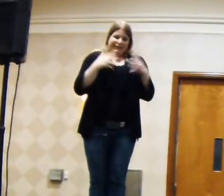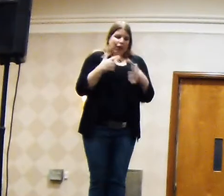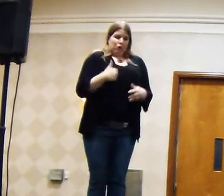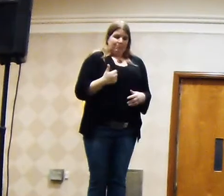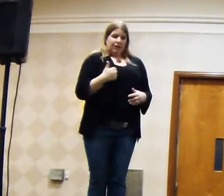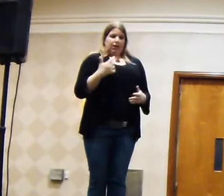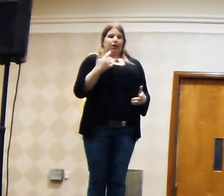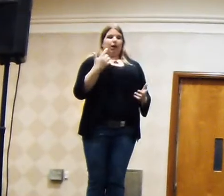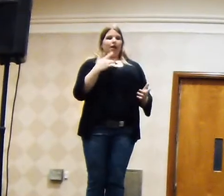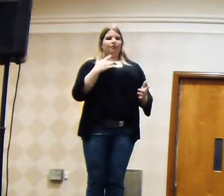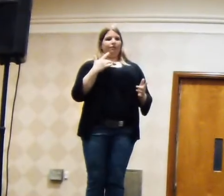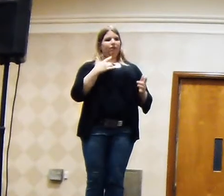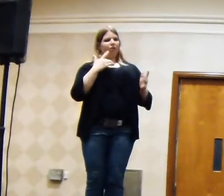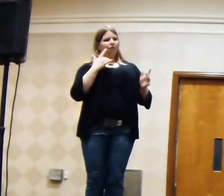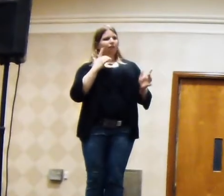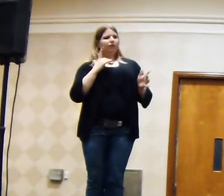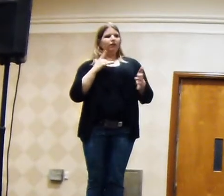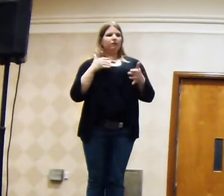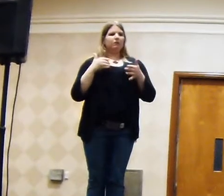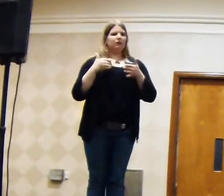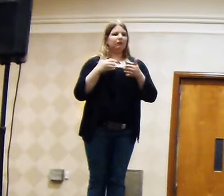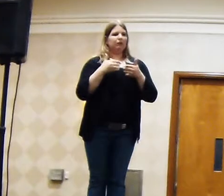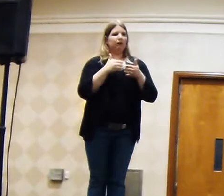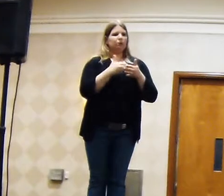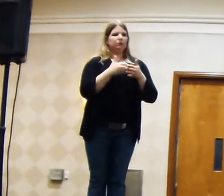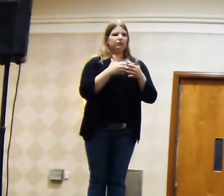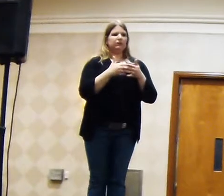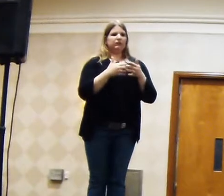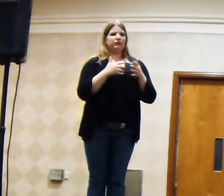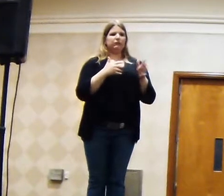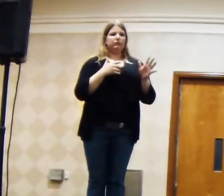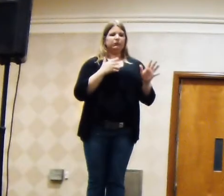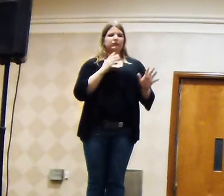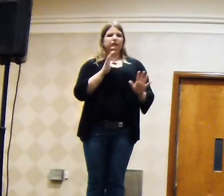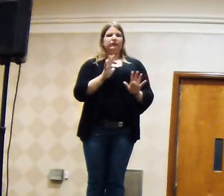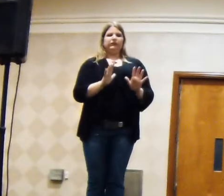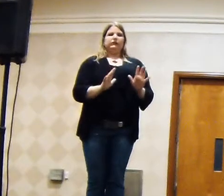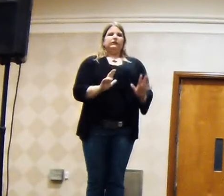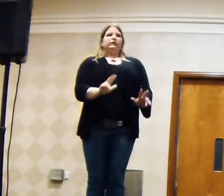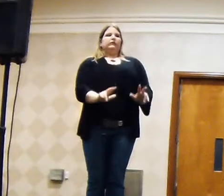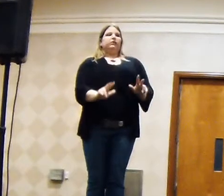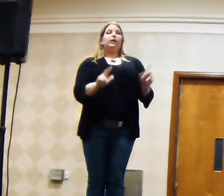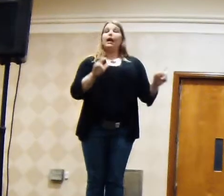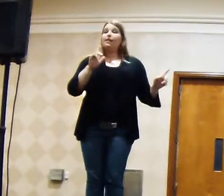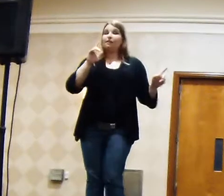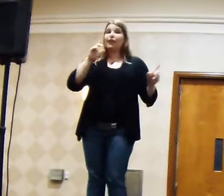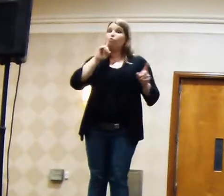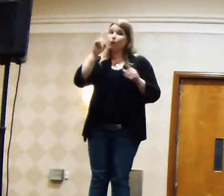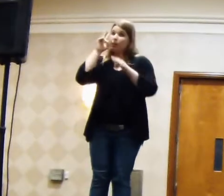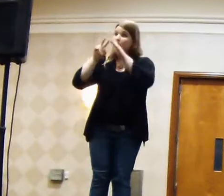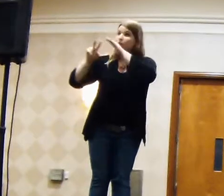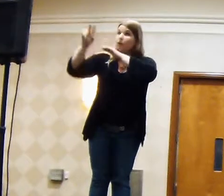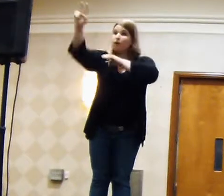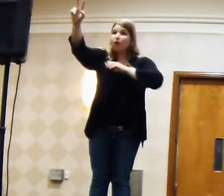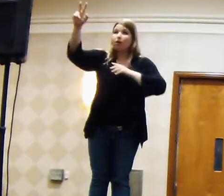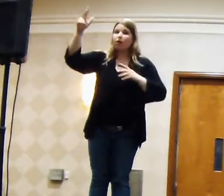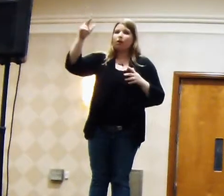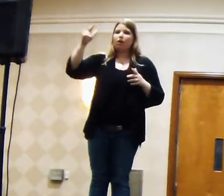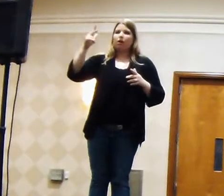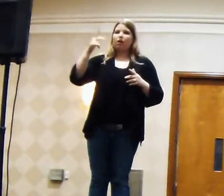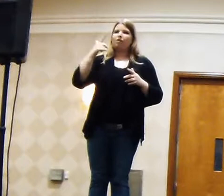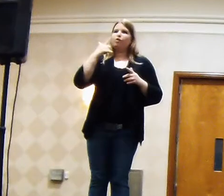Sometimes it feels like we're getting a little too close to this. Yeah. That was where they really predicted the future, that red comb over.